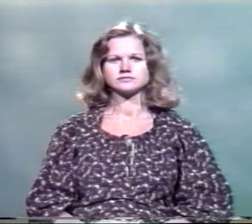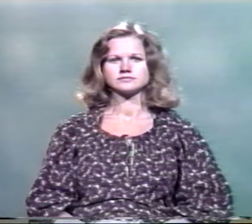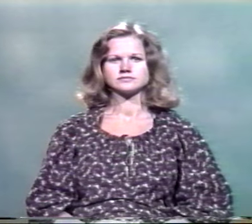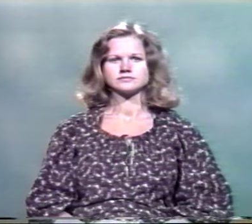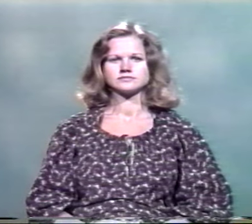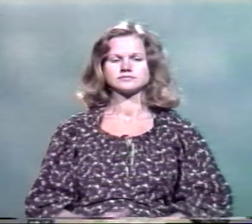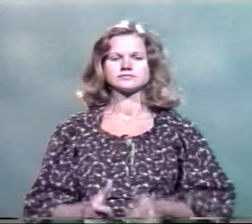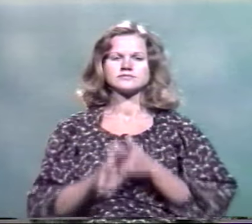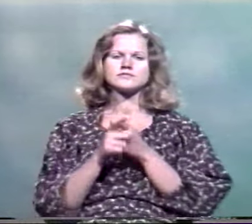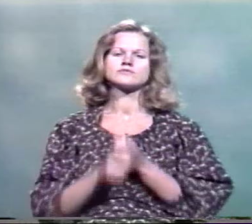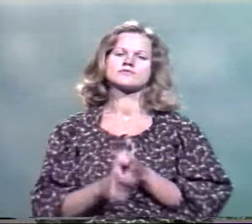and run and run.